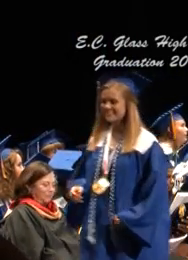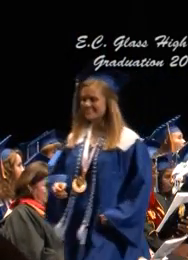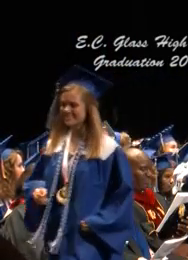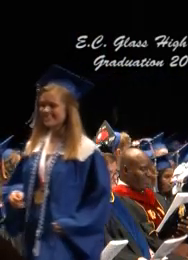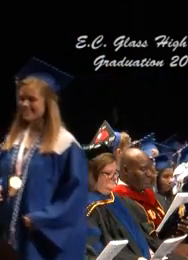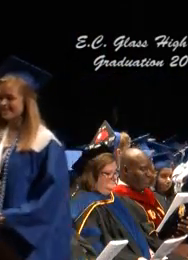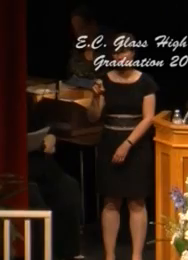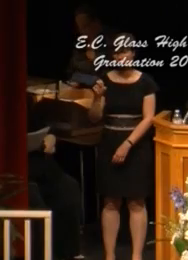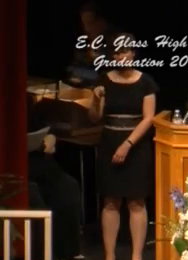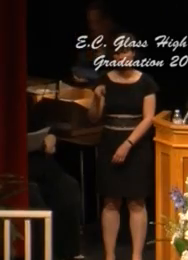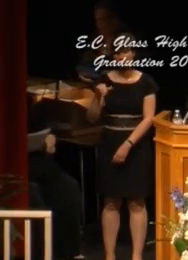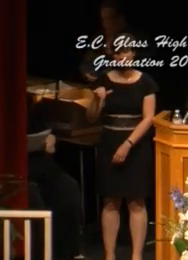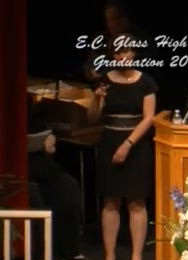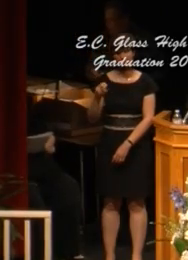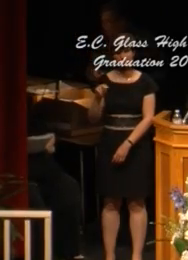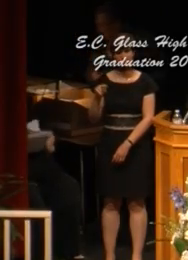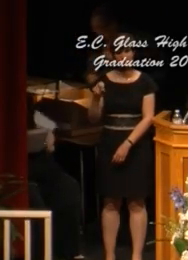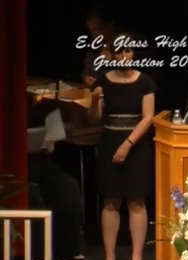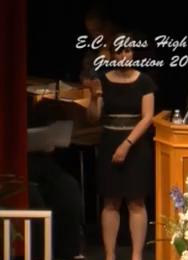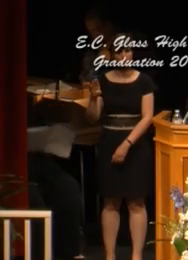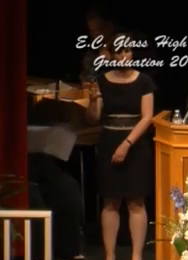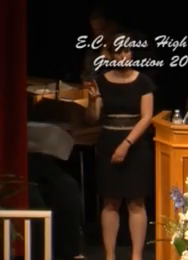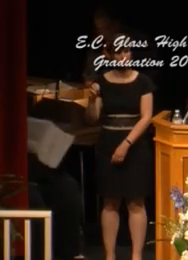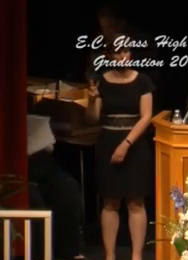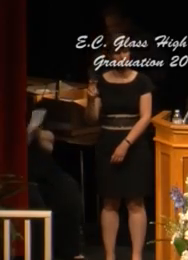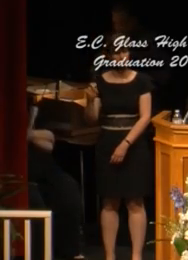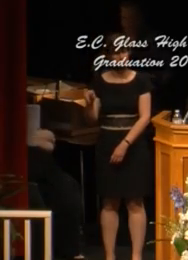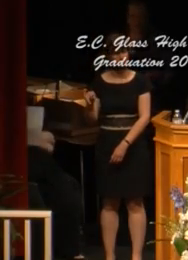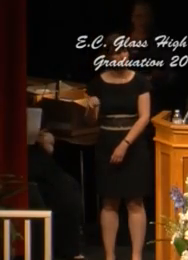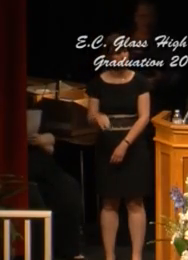Lauren Yvonne Brown.